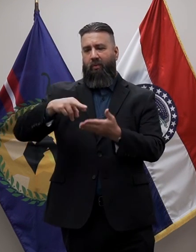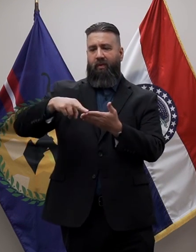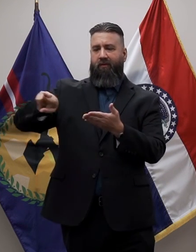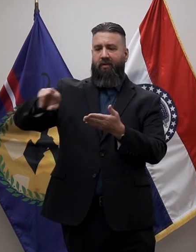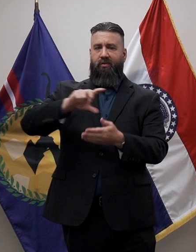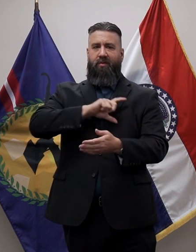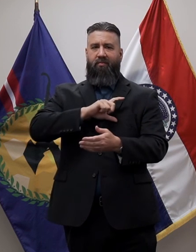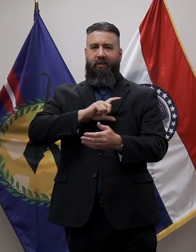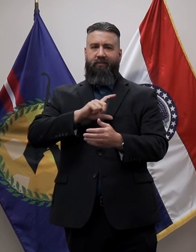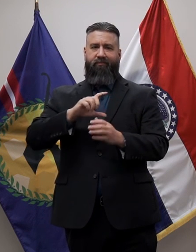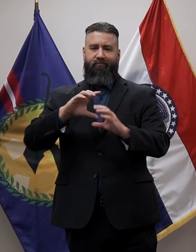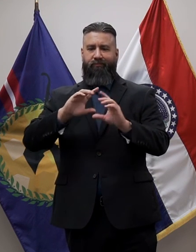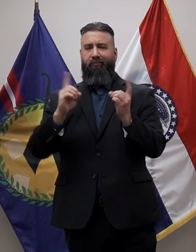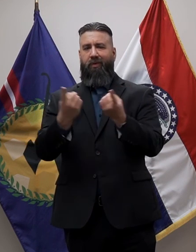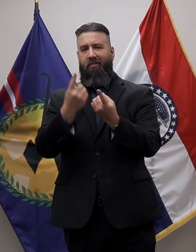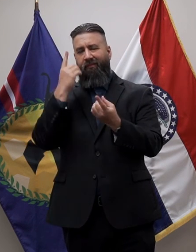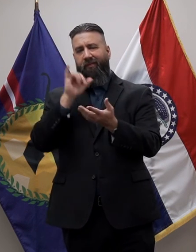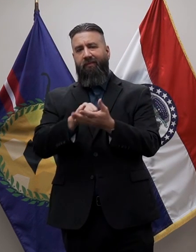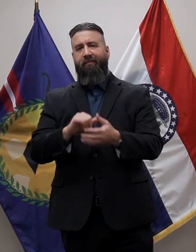police commission.